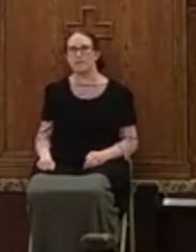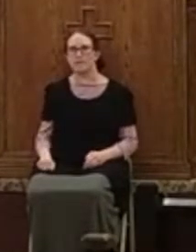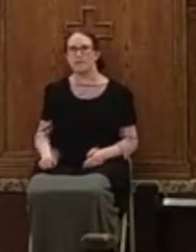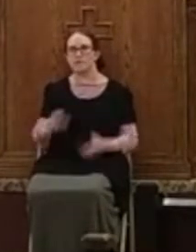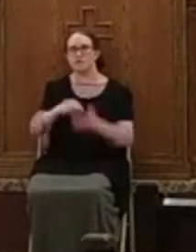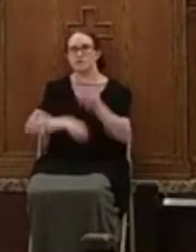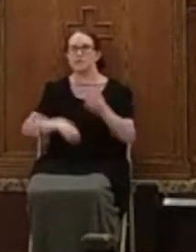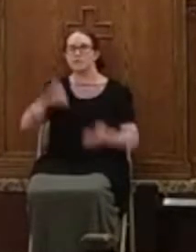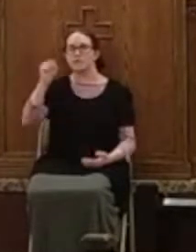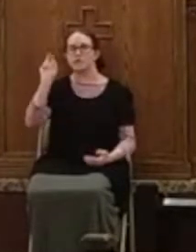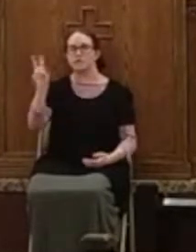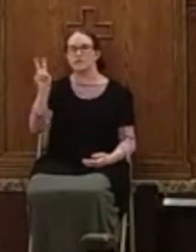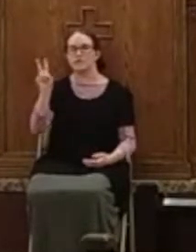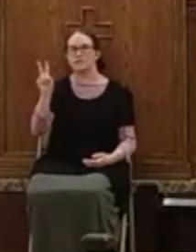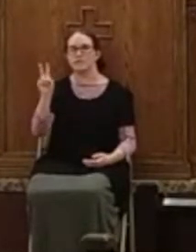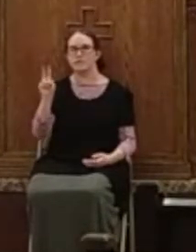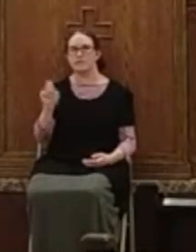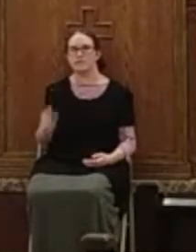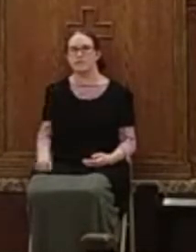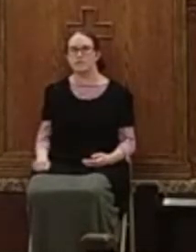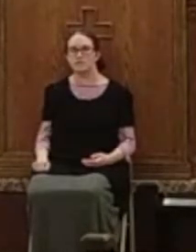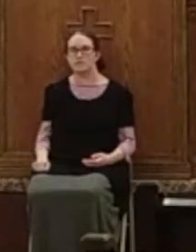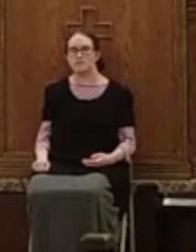Amen. Chapter 2.